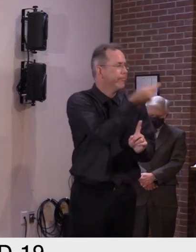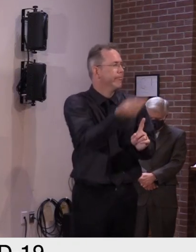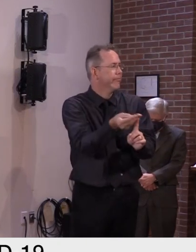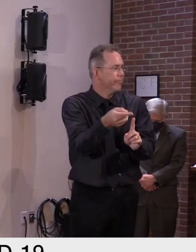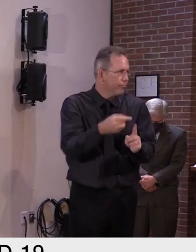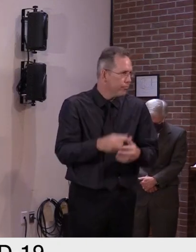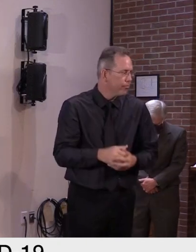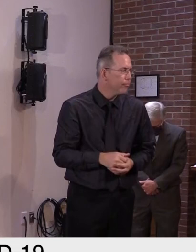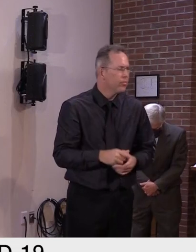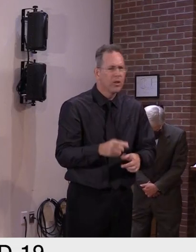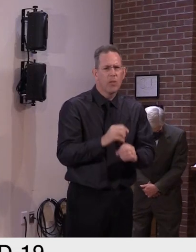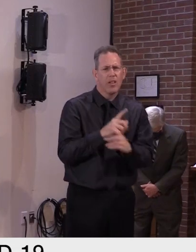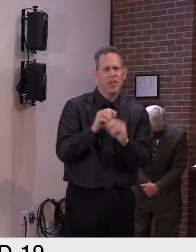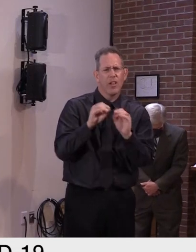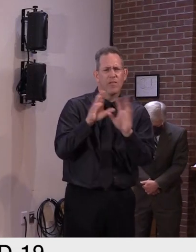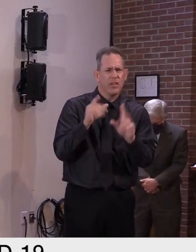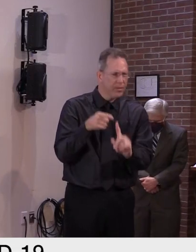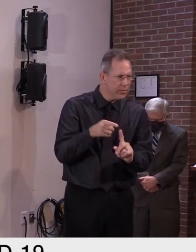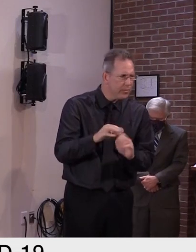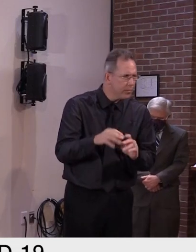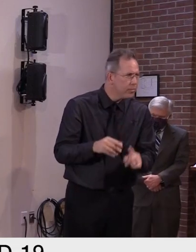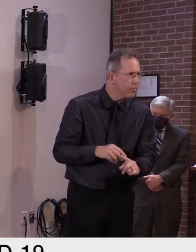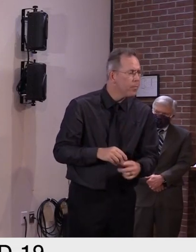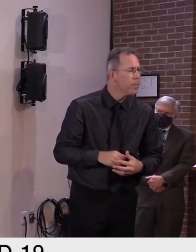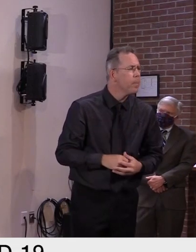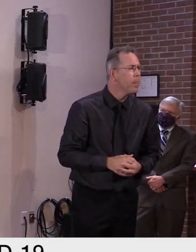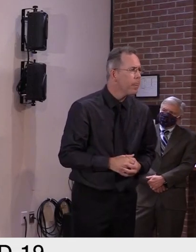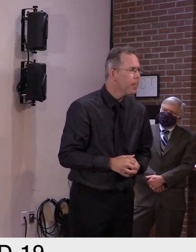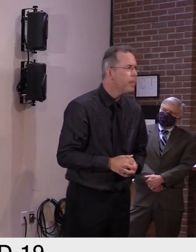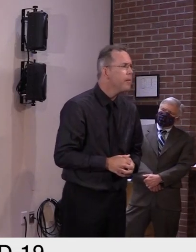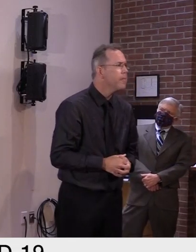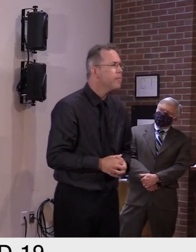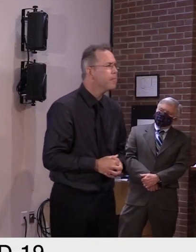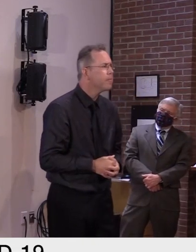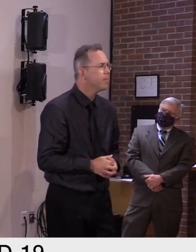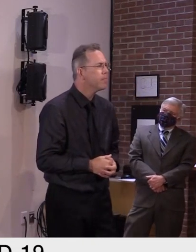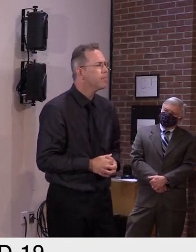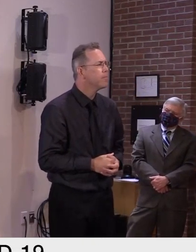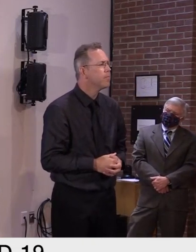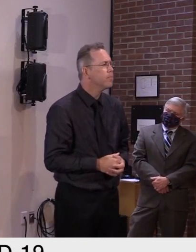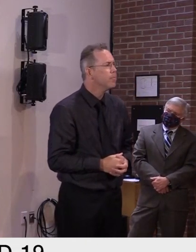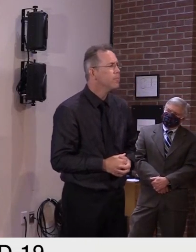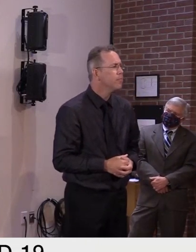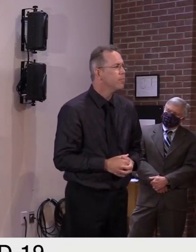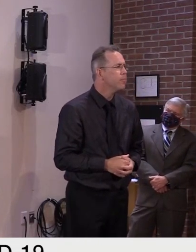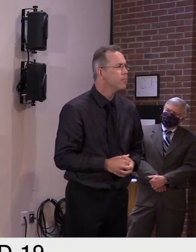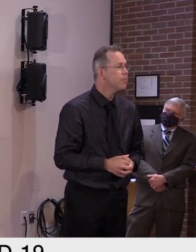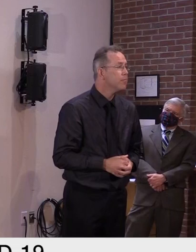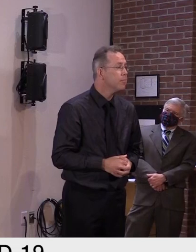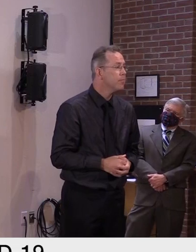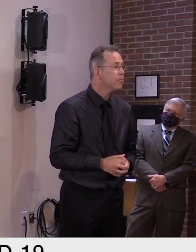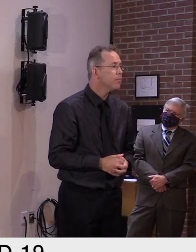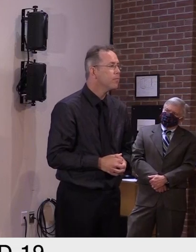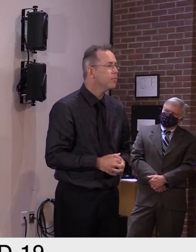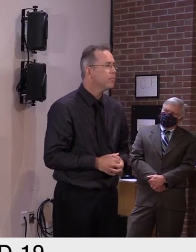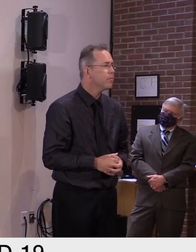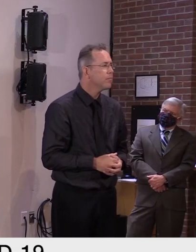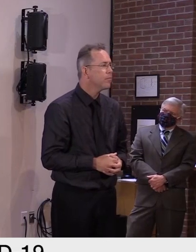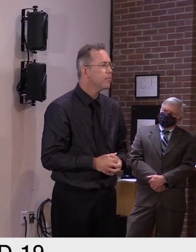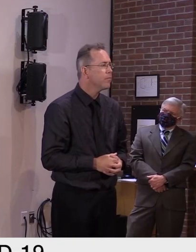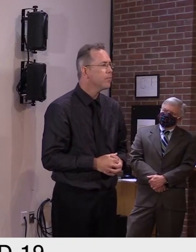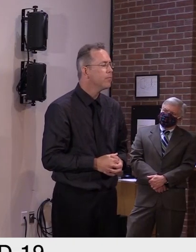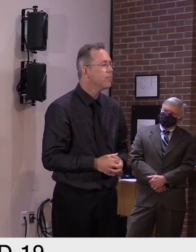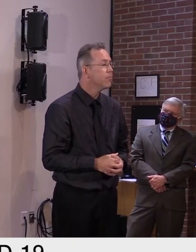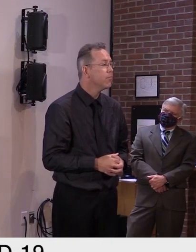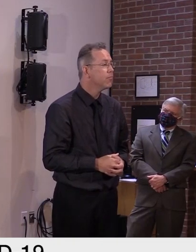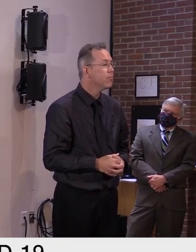On what the governor just sort of mentioned there about people not being forthright, have you been having difficulty doing contact tracing with this outbreak and people not being